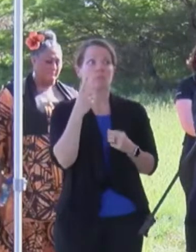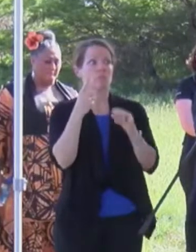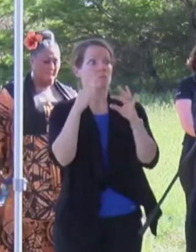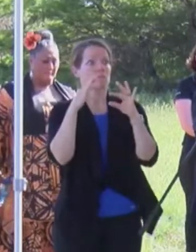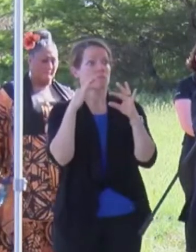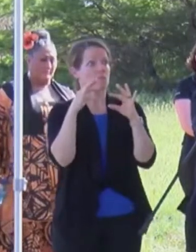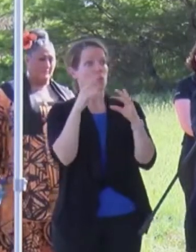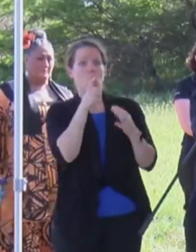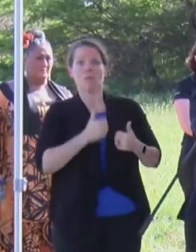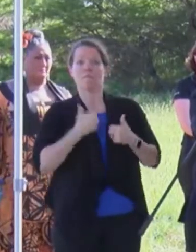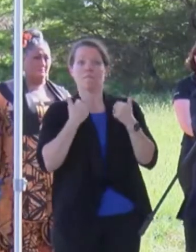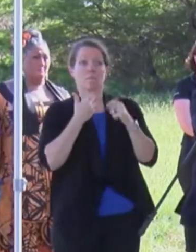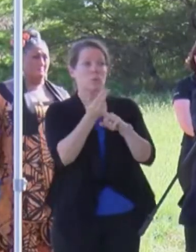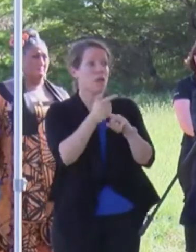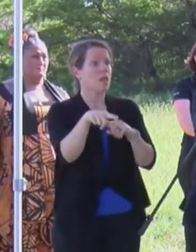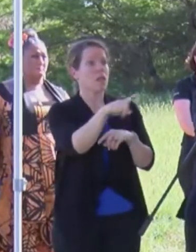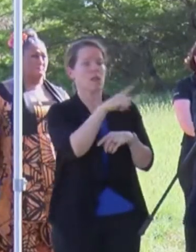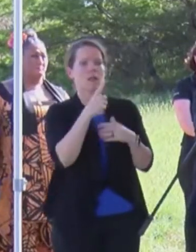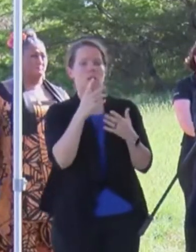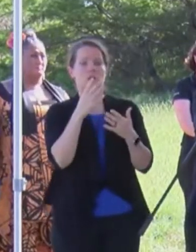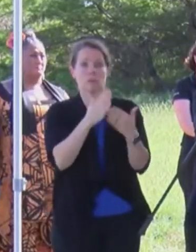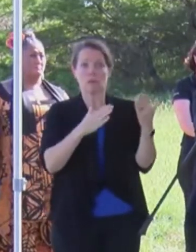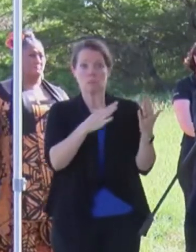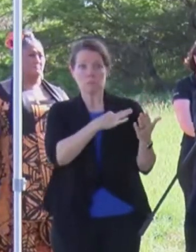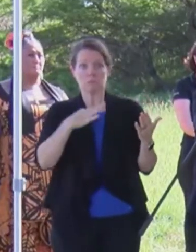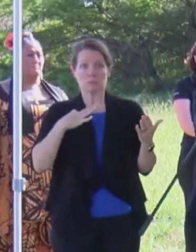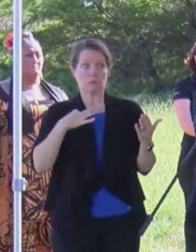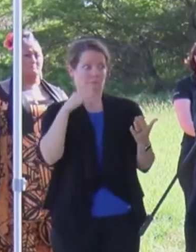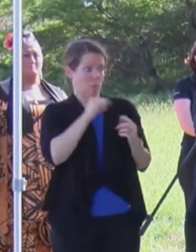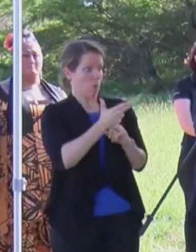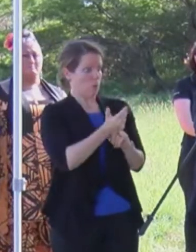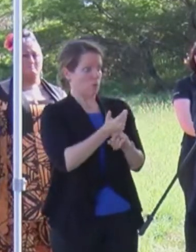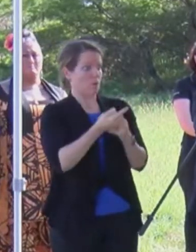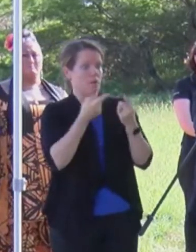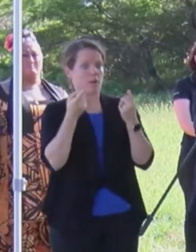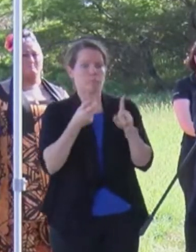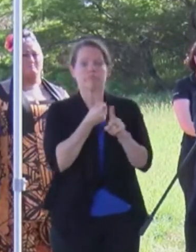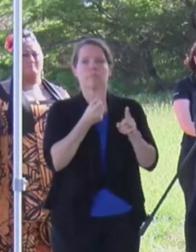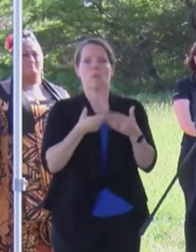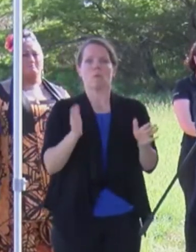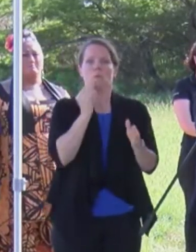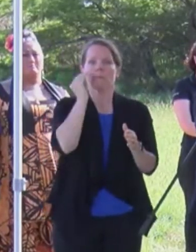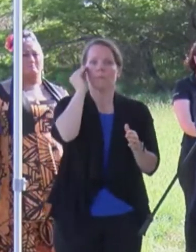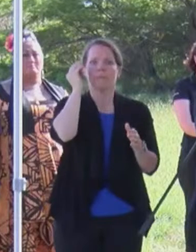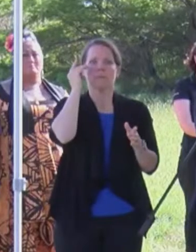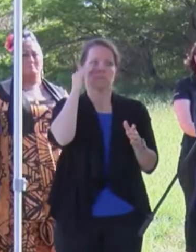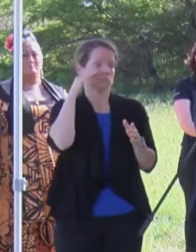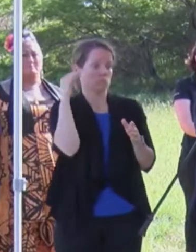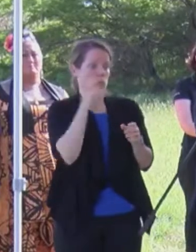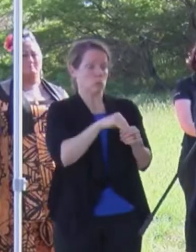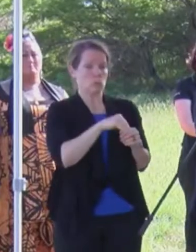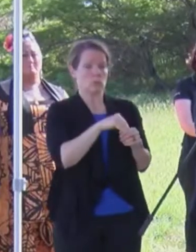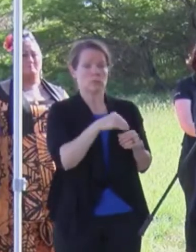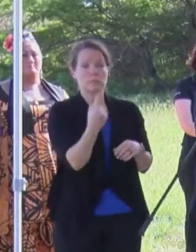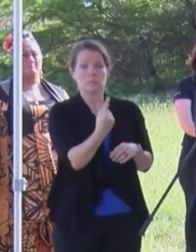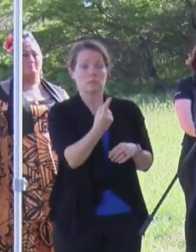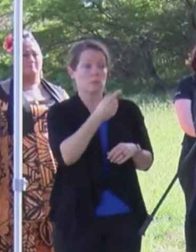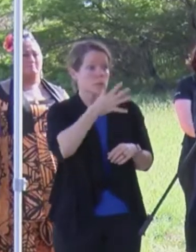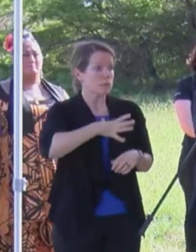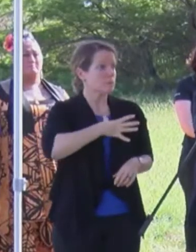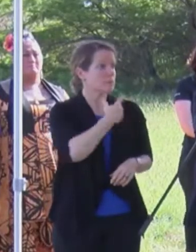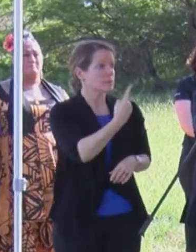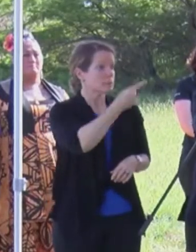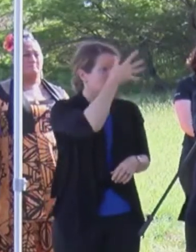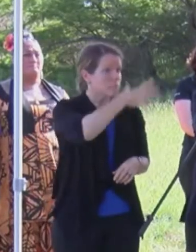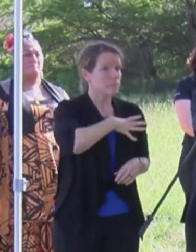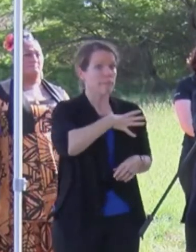displaced. Some, of course, are workers at the hotels, single men or women that are there already. Makes